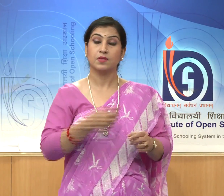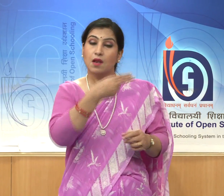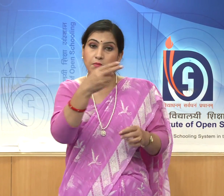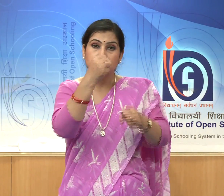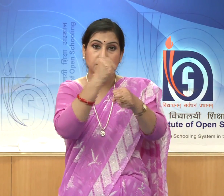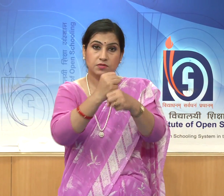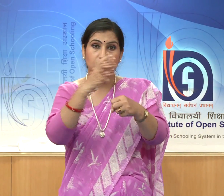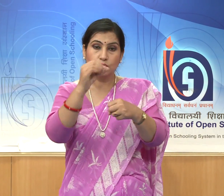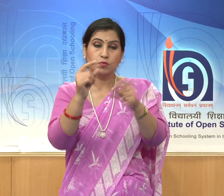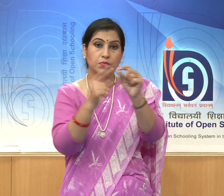gopis